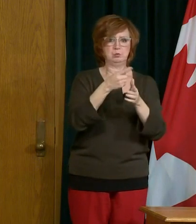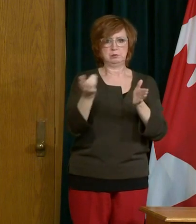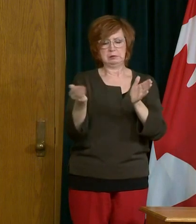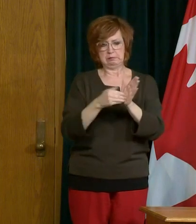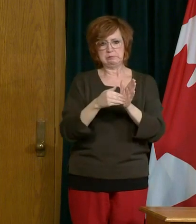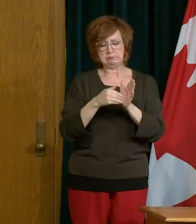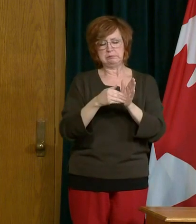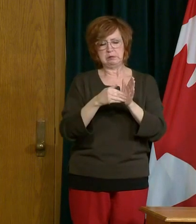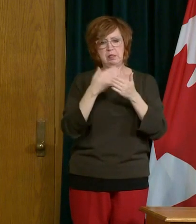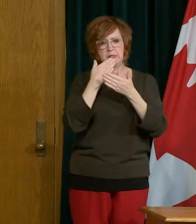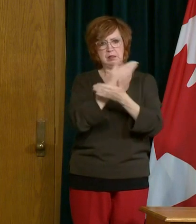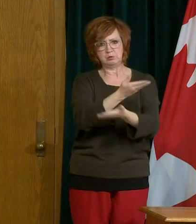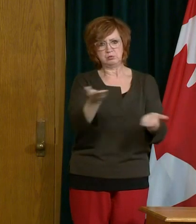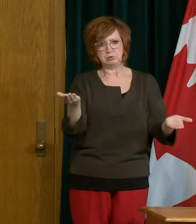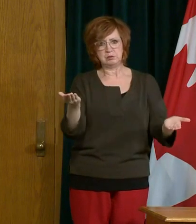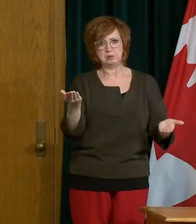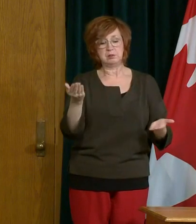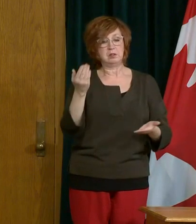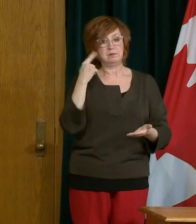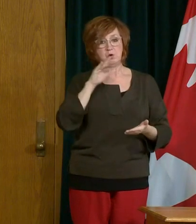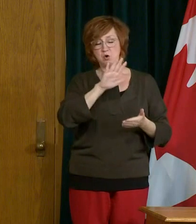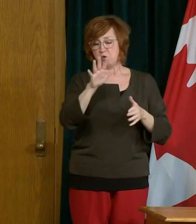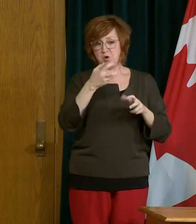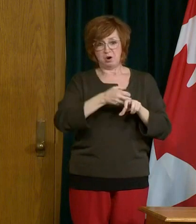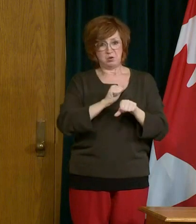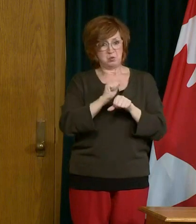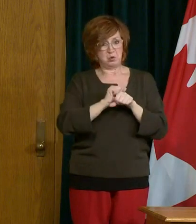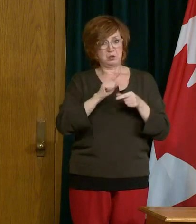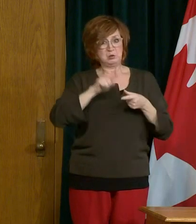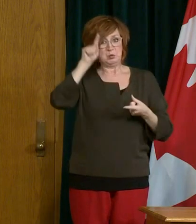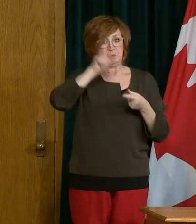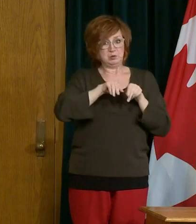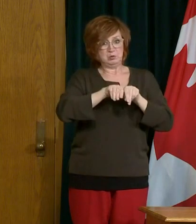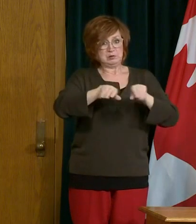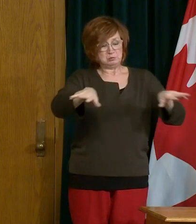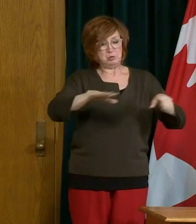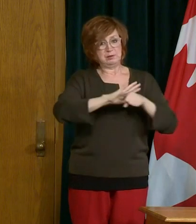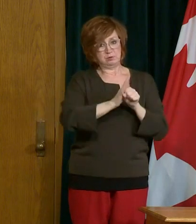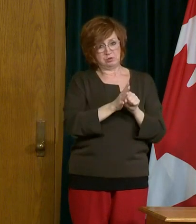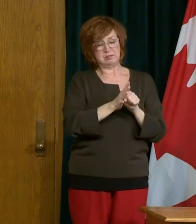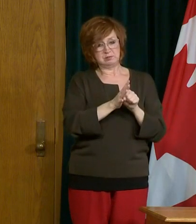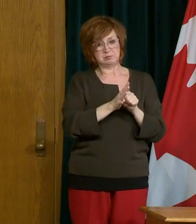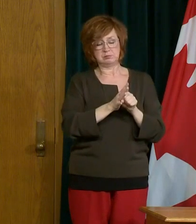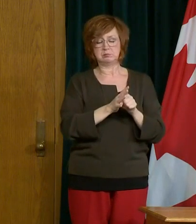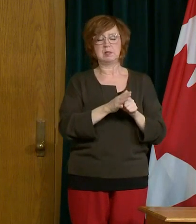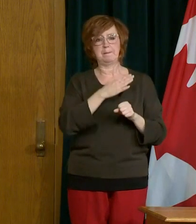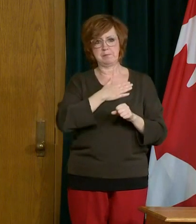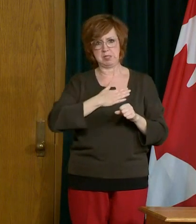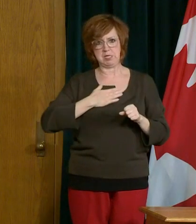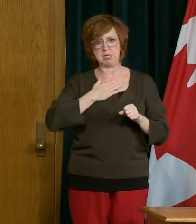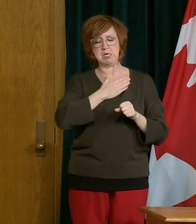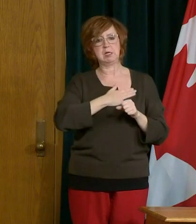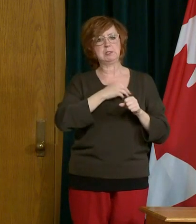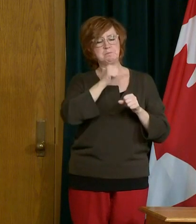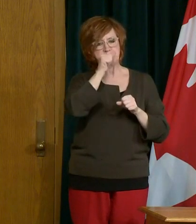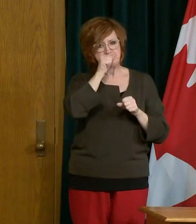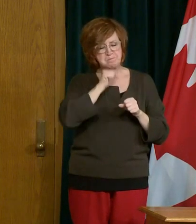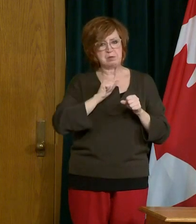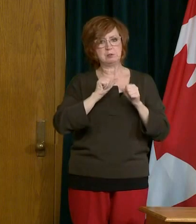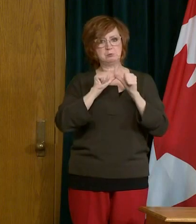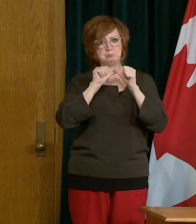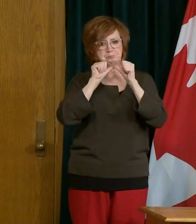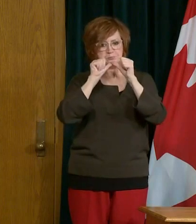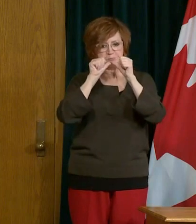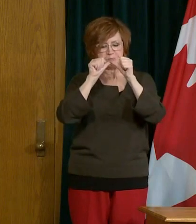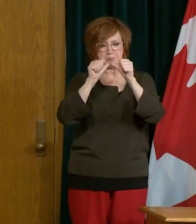spread of COVID-19. And I want to encourage each and every one of you to continue your physical distancing practices so that we